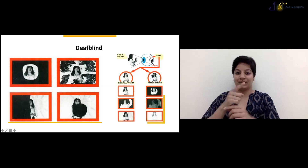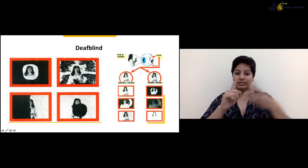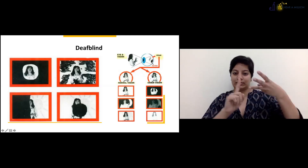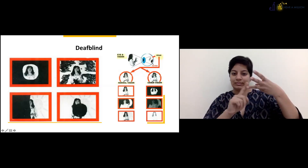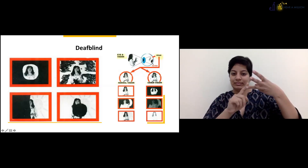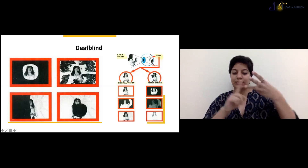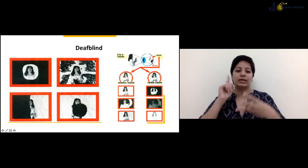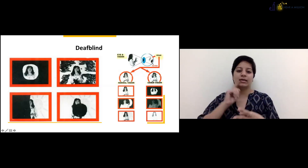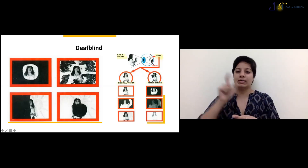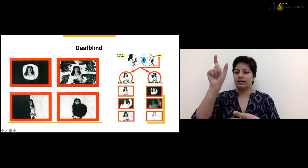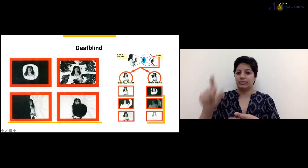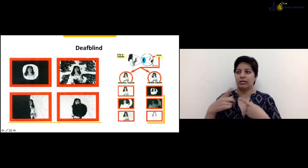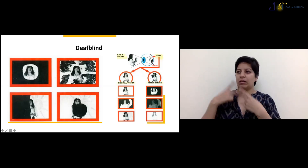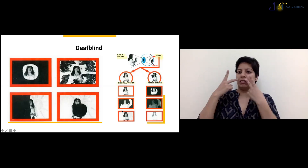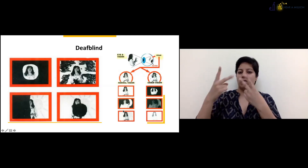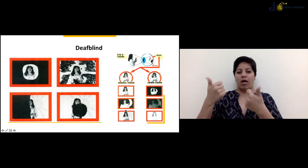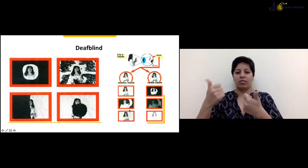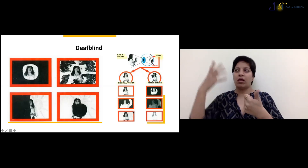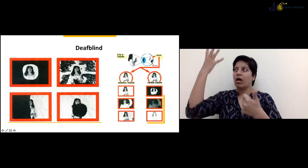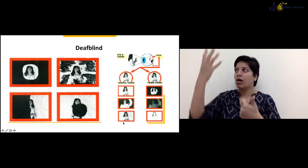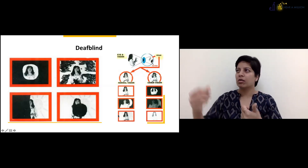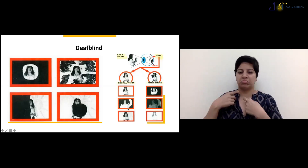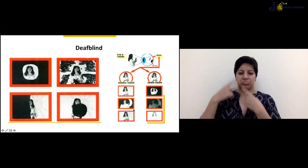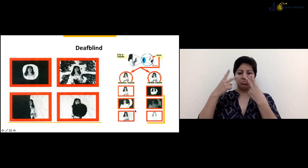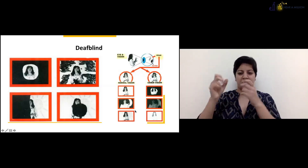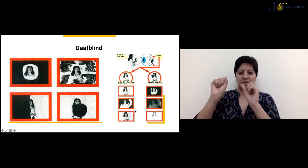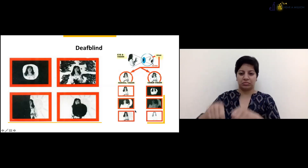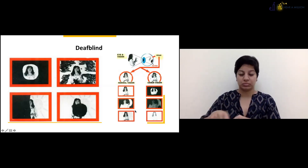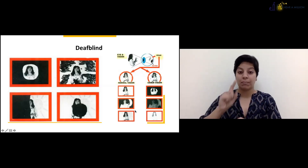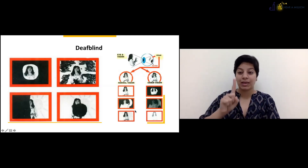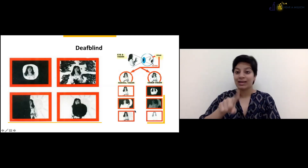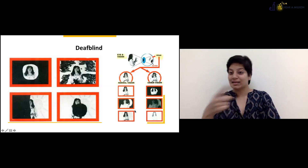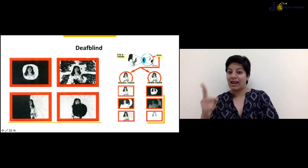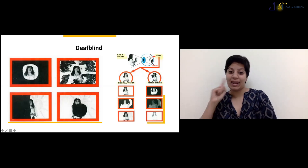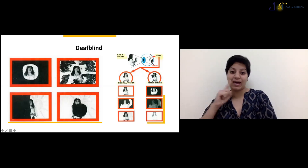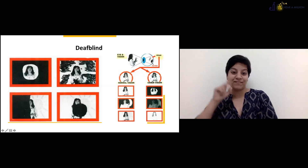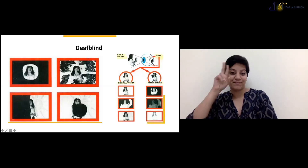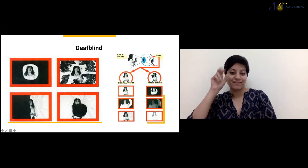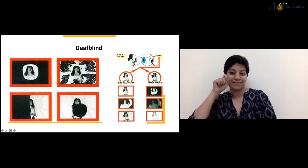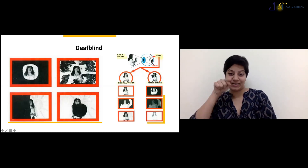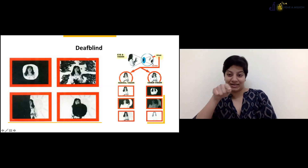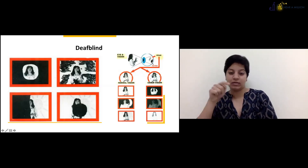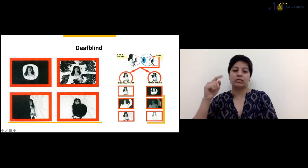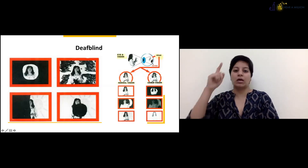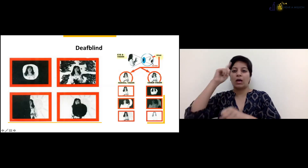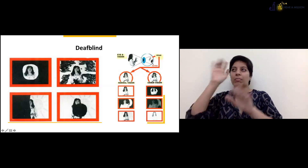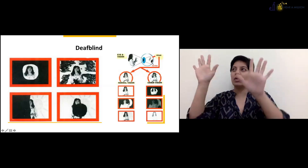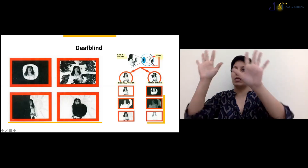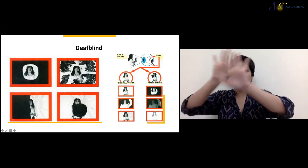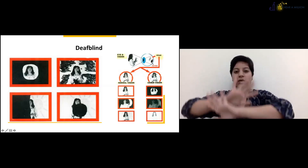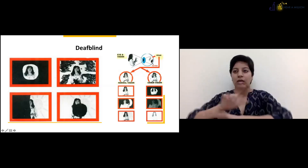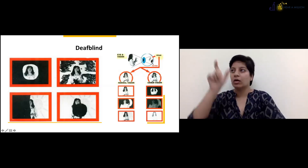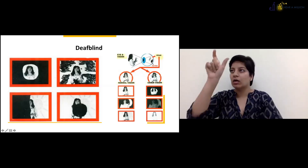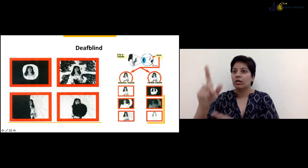In the evening time, it is dark. I cannot see. And third picture, you will see. I can see the person, but in the evening time, I cannot see. As